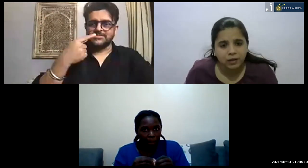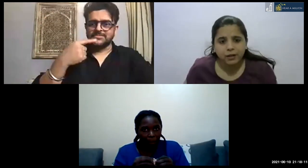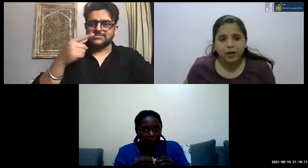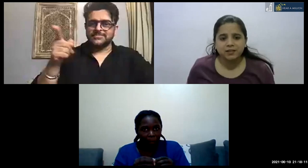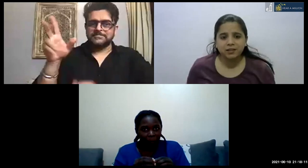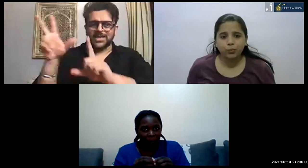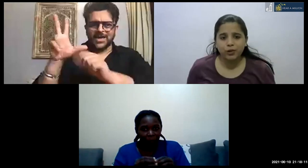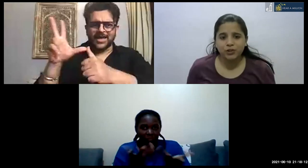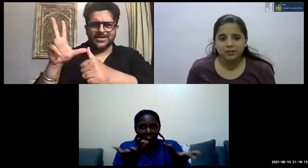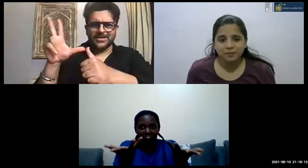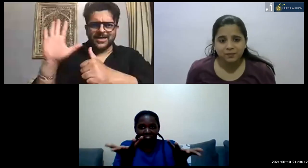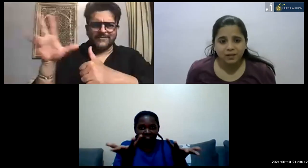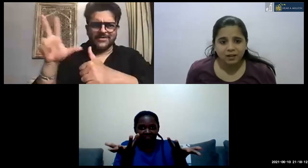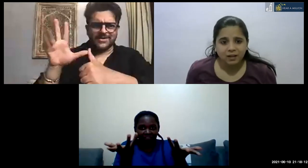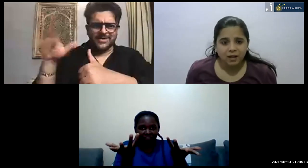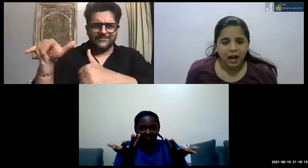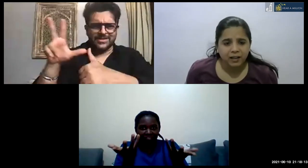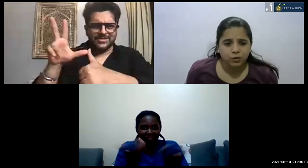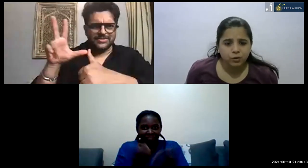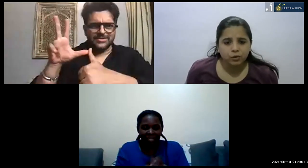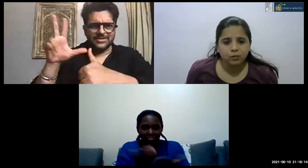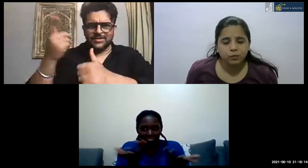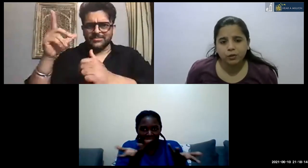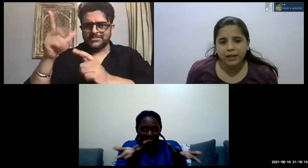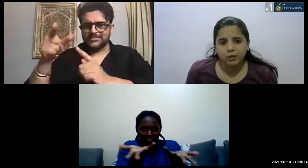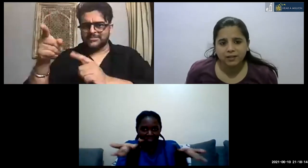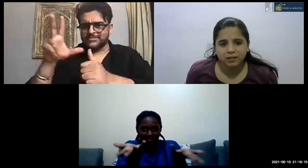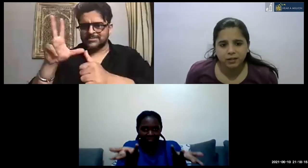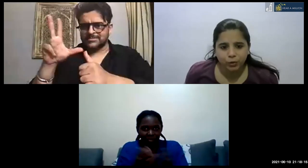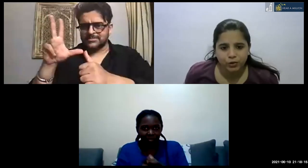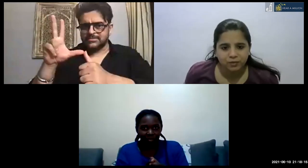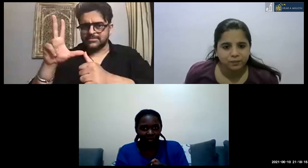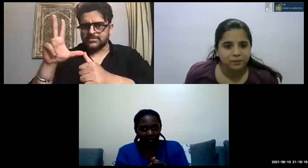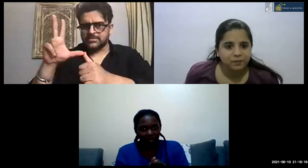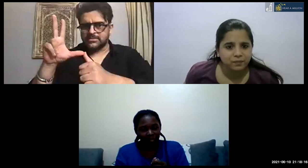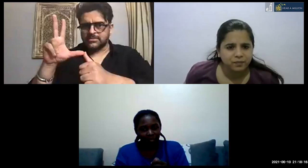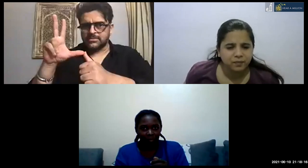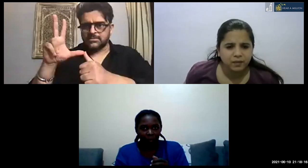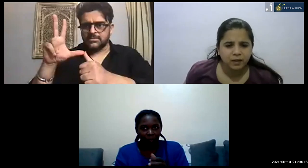Who would like to answer this question? Ankit, would you like to answer this question?